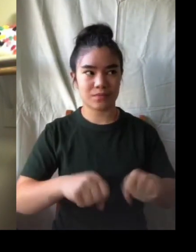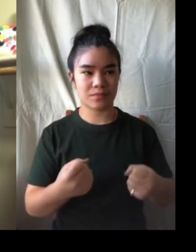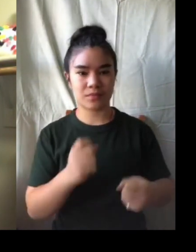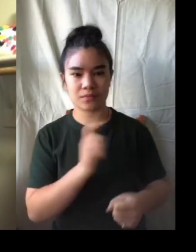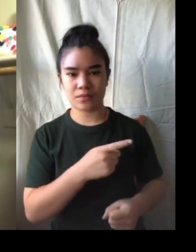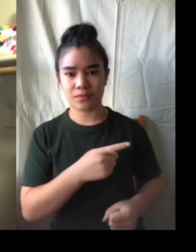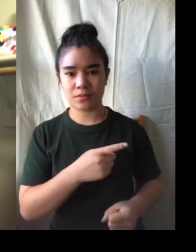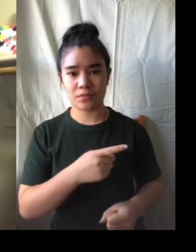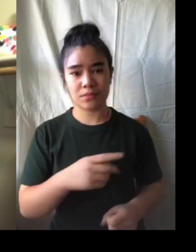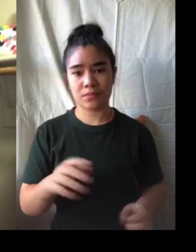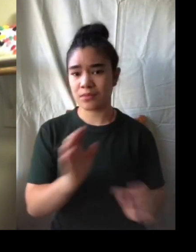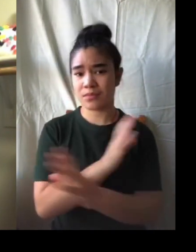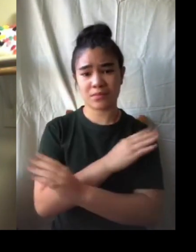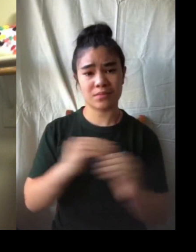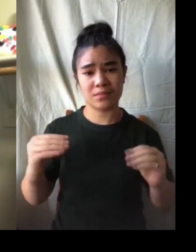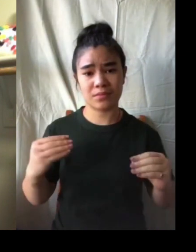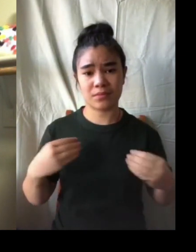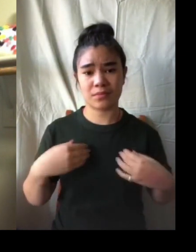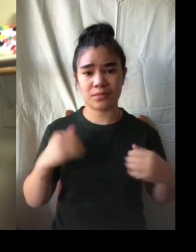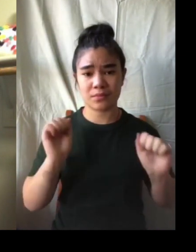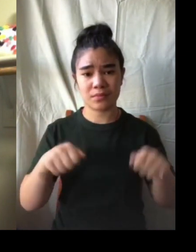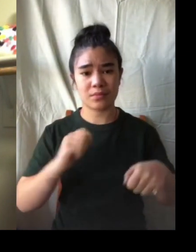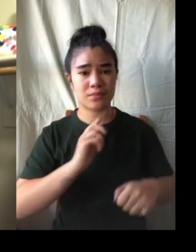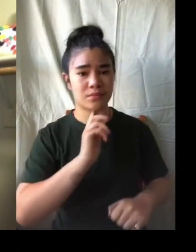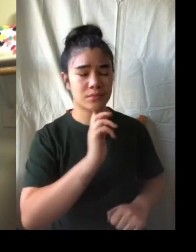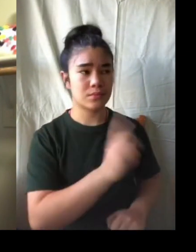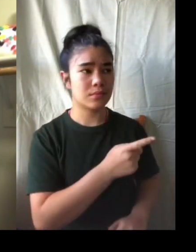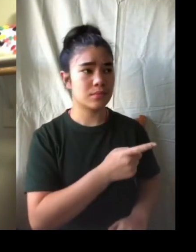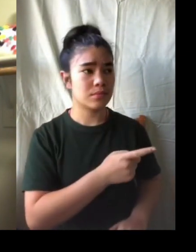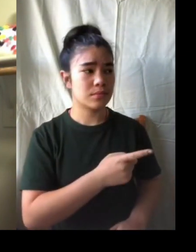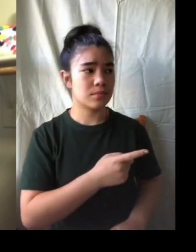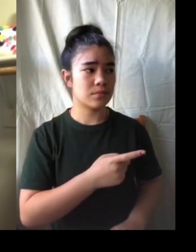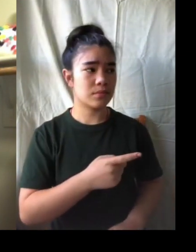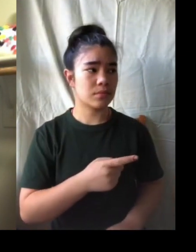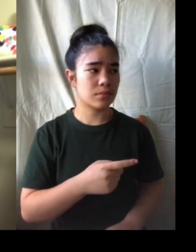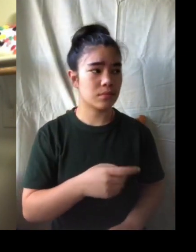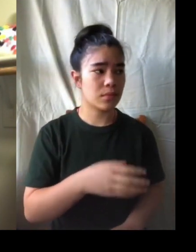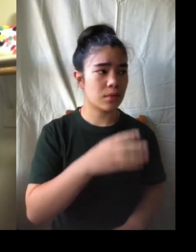will crack him. There is nothing I can say.